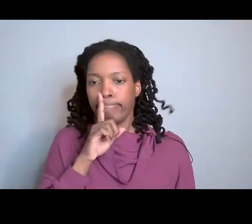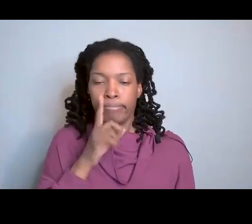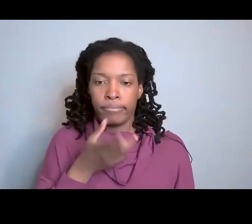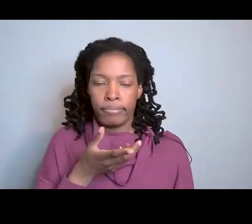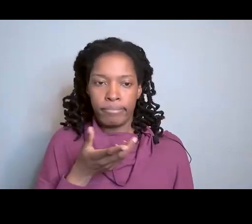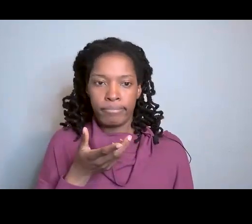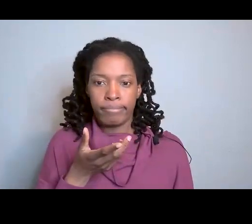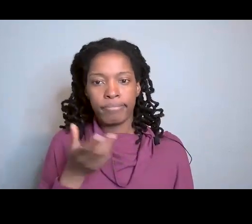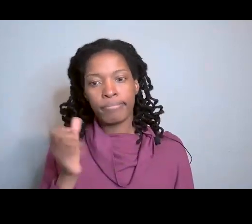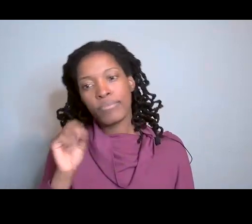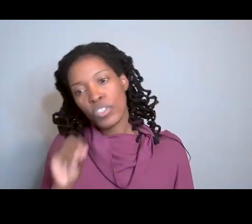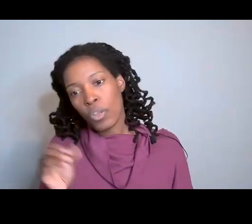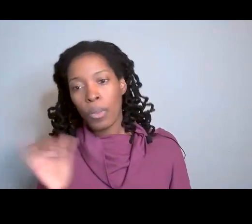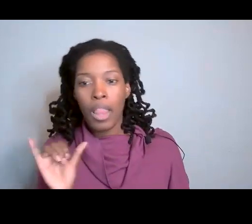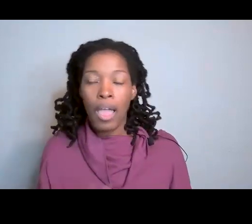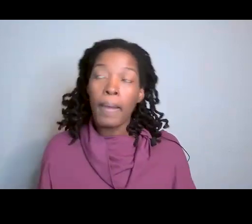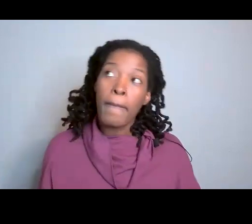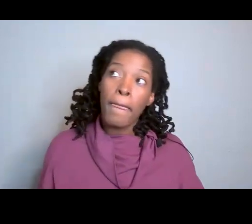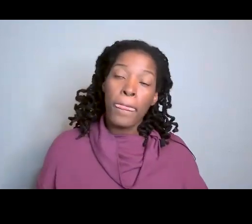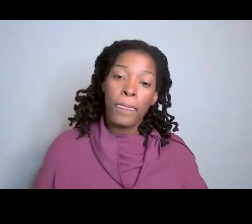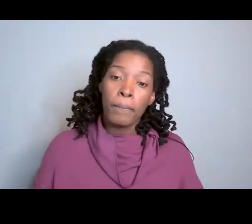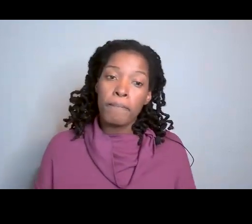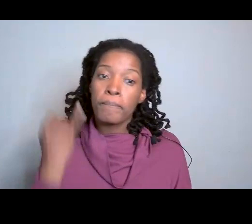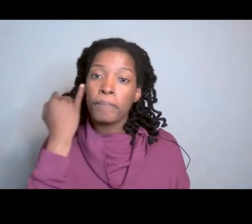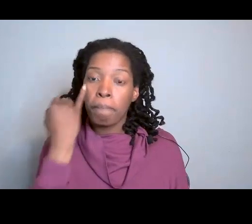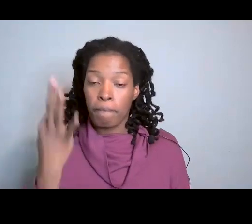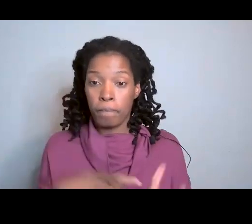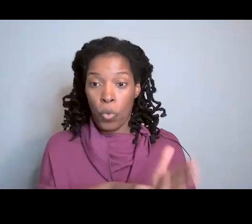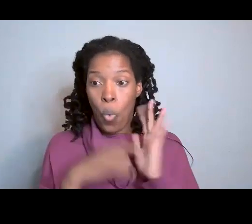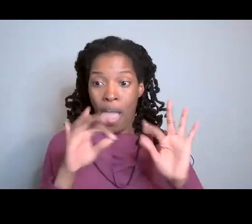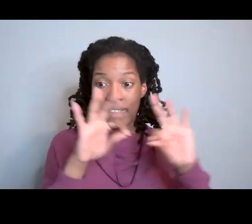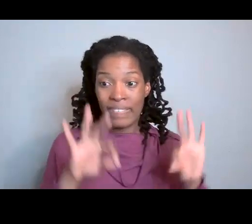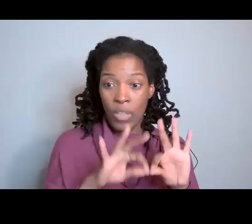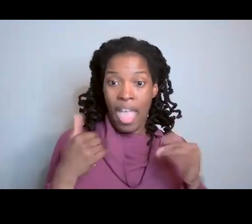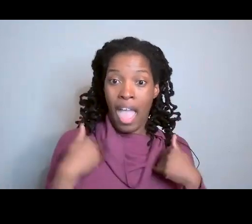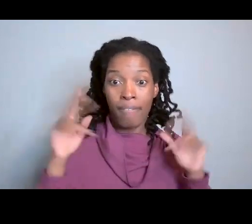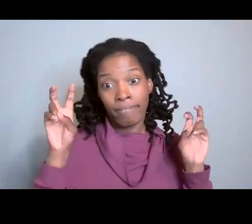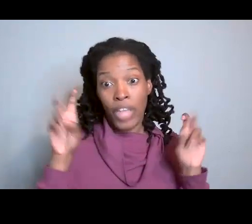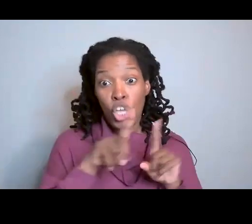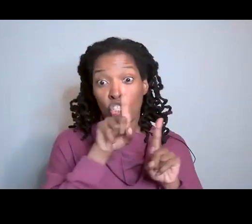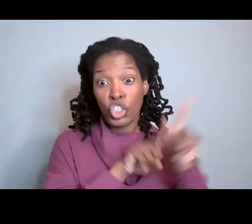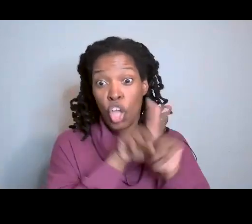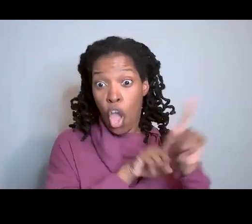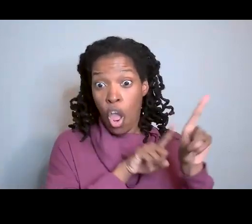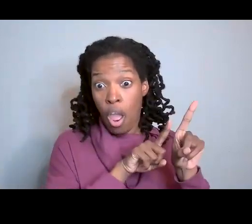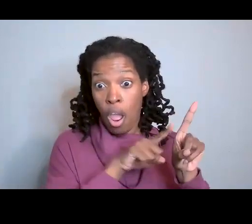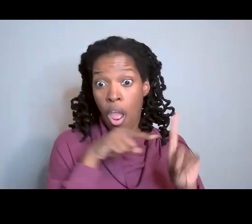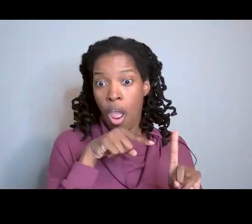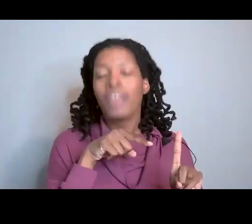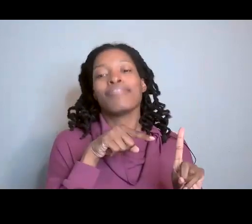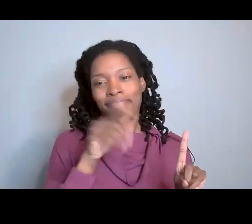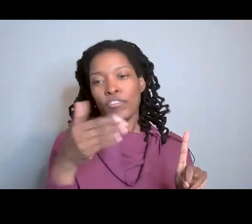like if the required fields have a star next to them, then that is a good